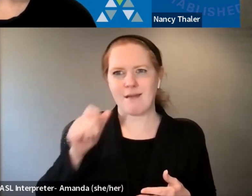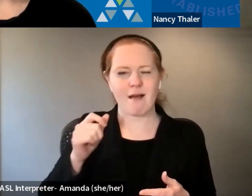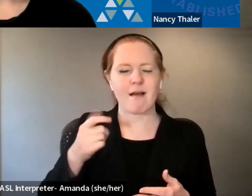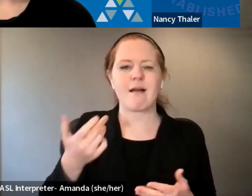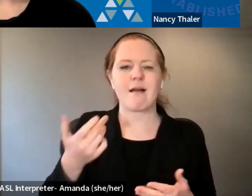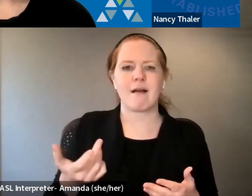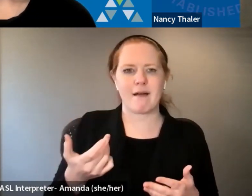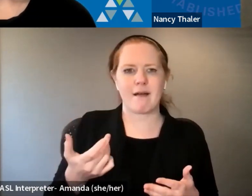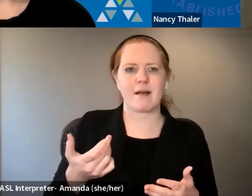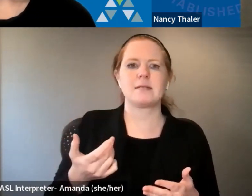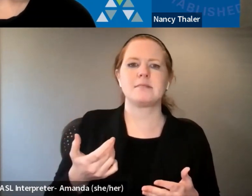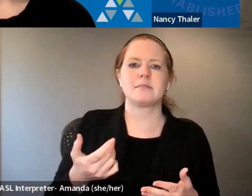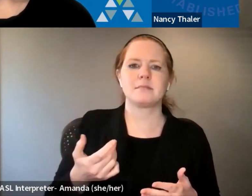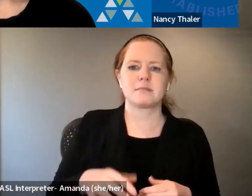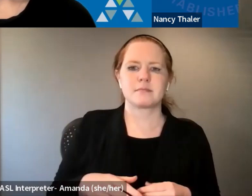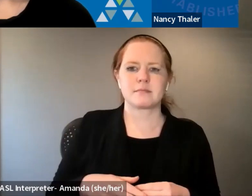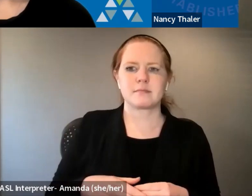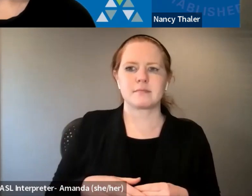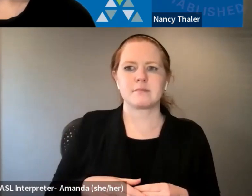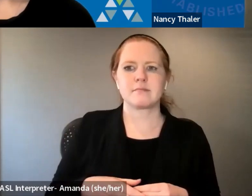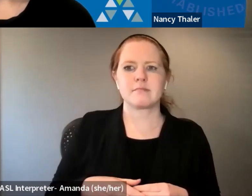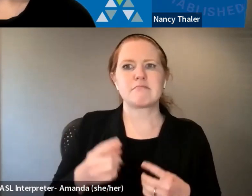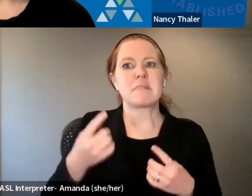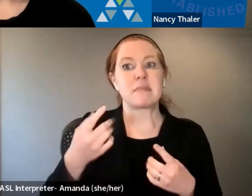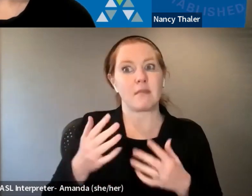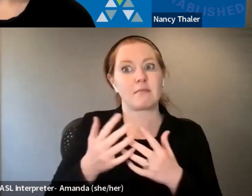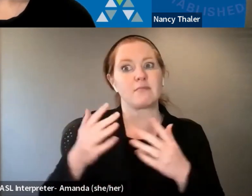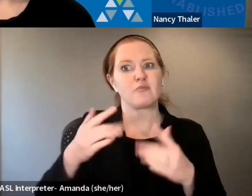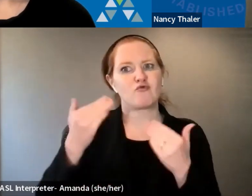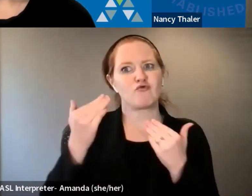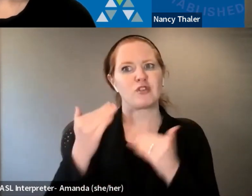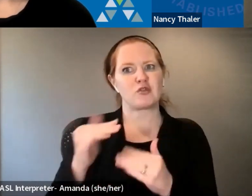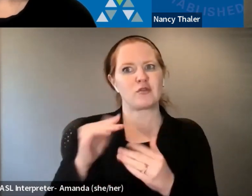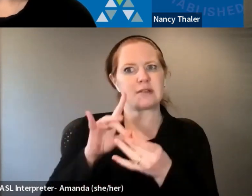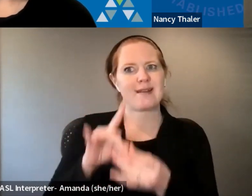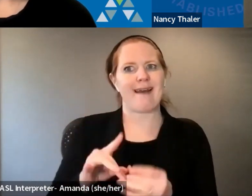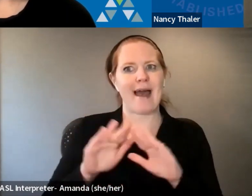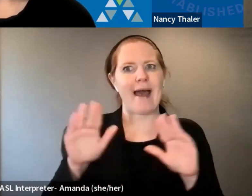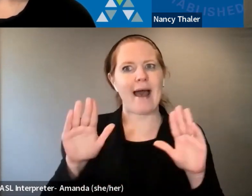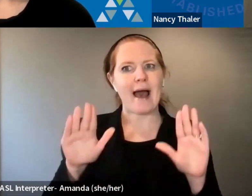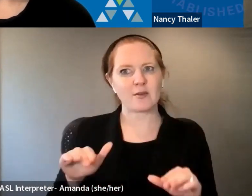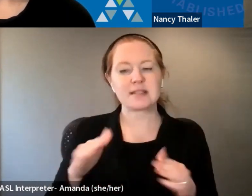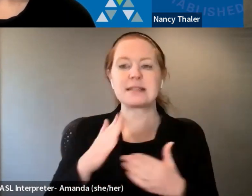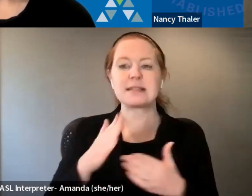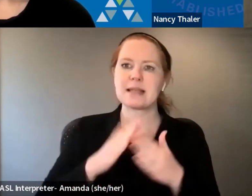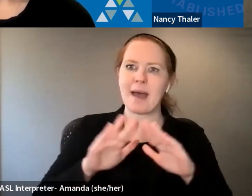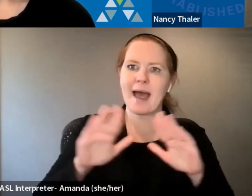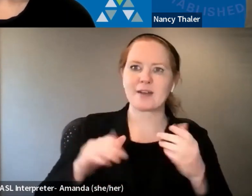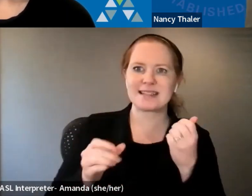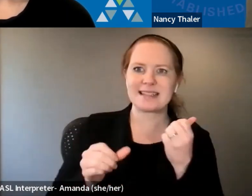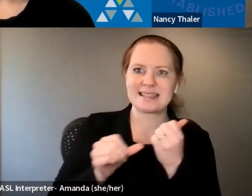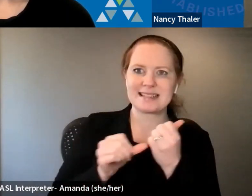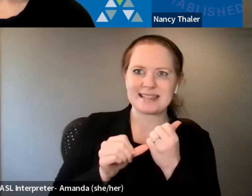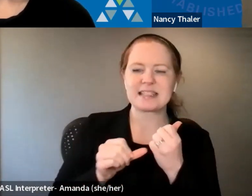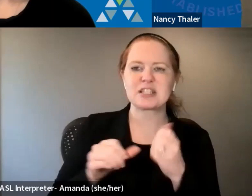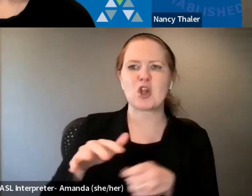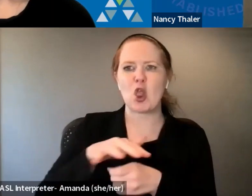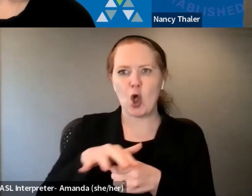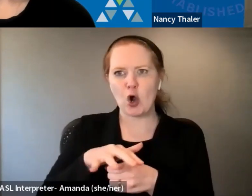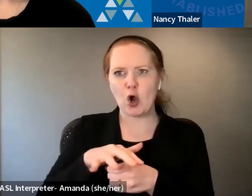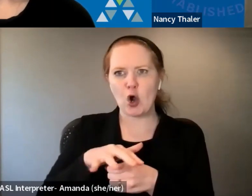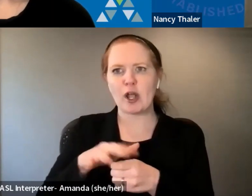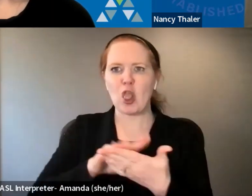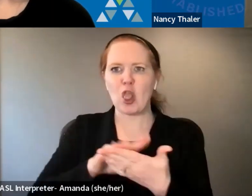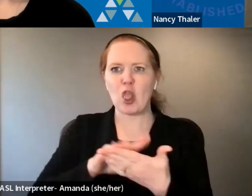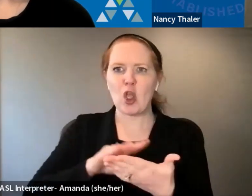There are considerable restrictions around housing. There's some housing assistance in housing location and learning to be a good